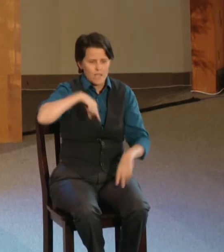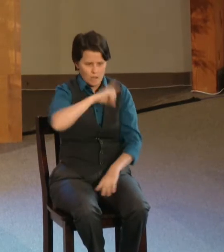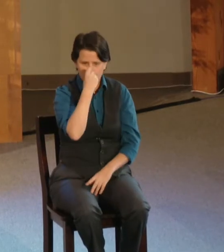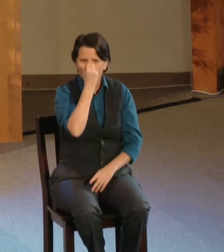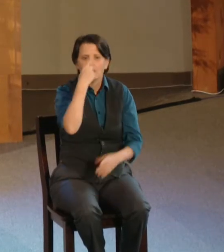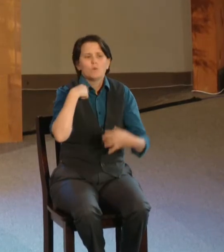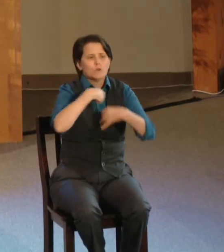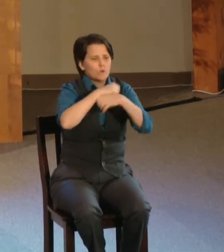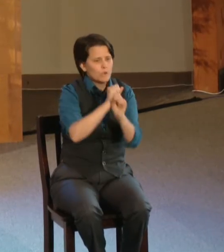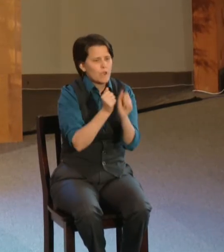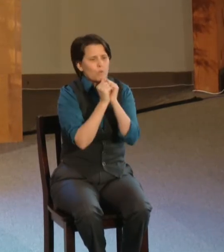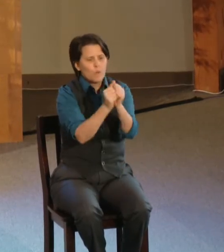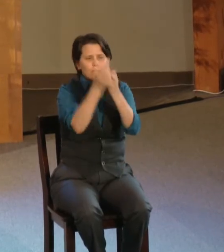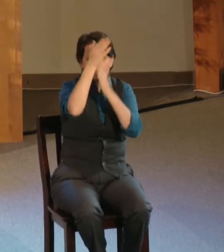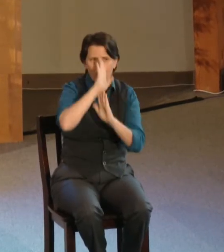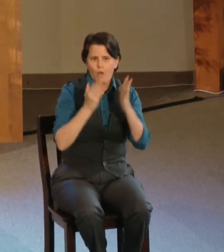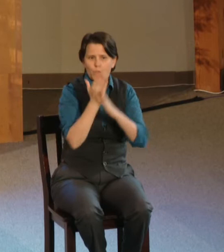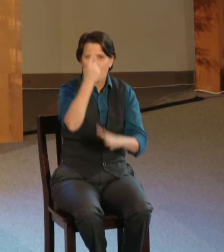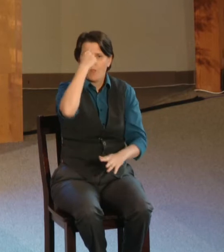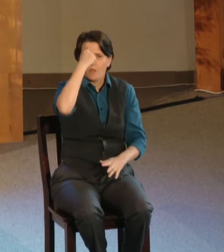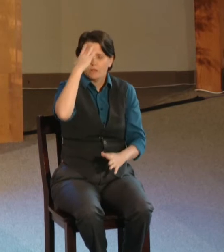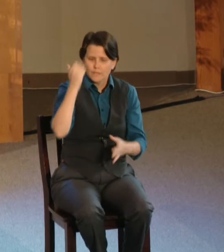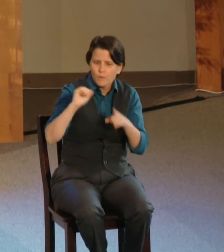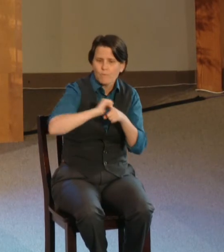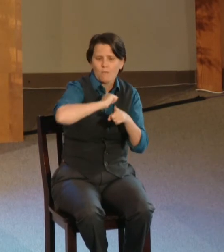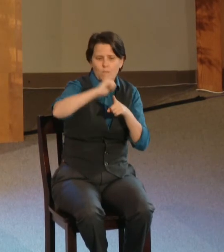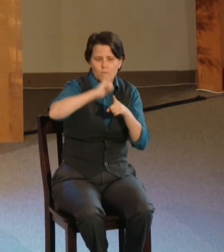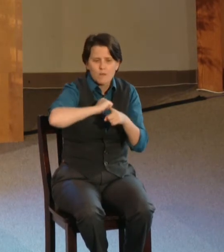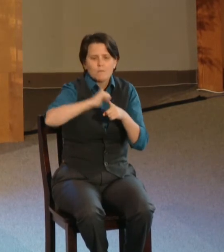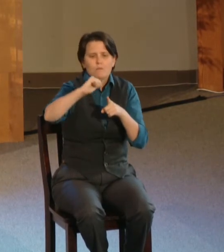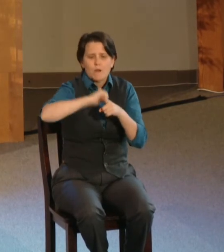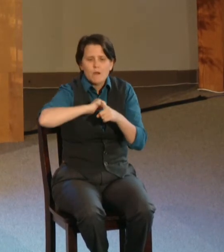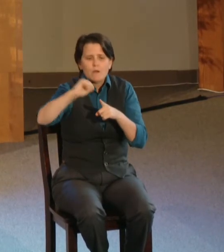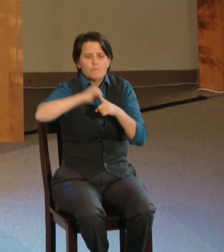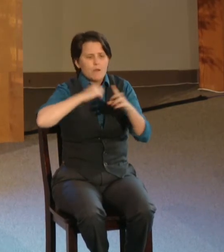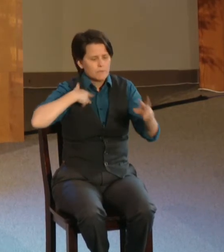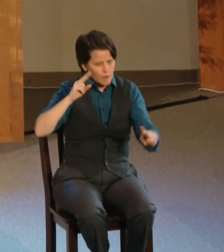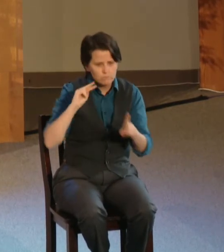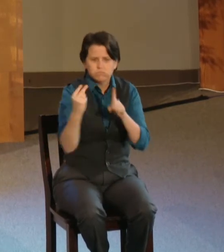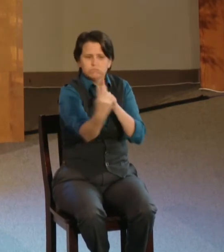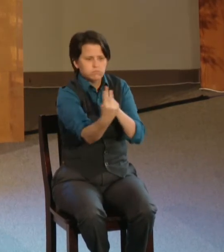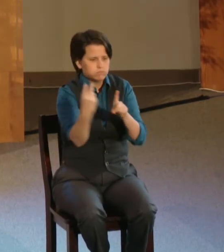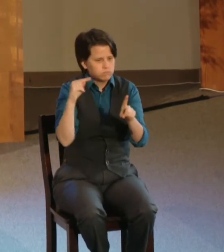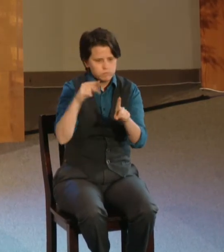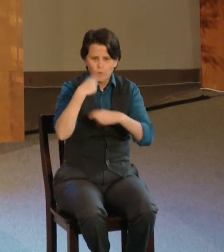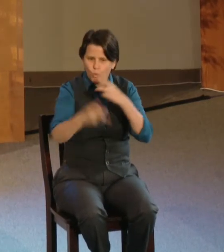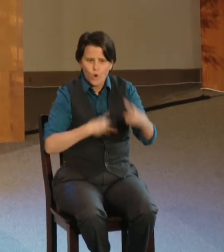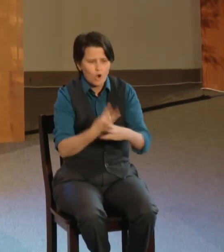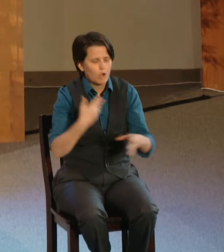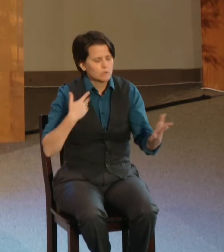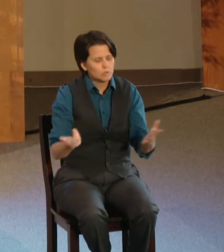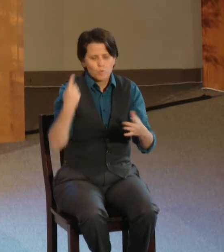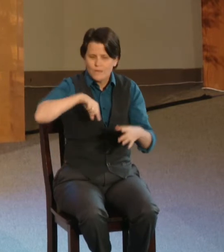through our thoughts held in mind. And we practiced harnessing our thoughts and reframing our perceptions of the world around us.